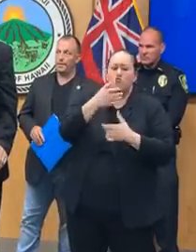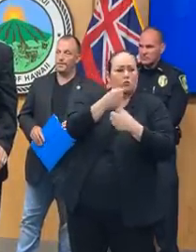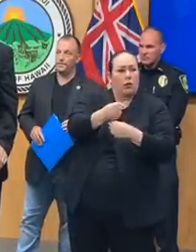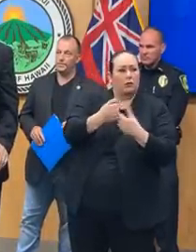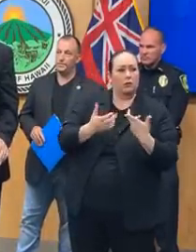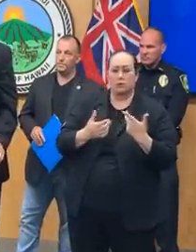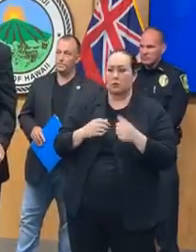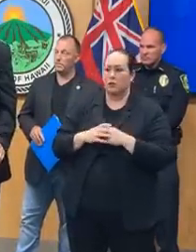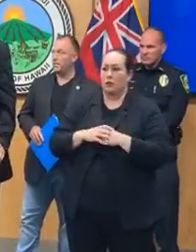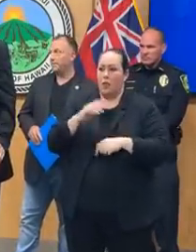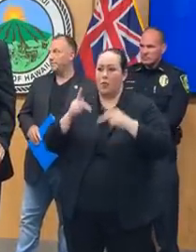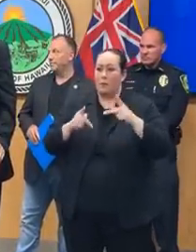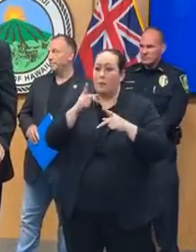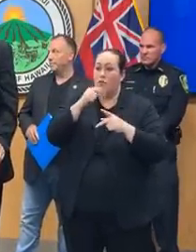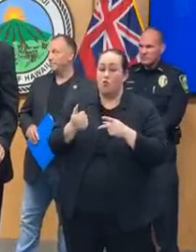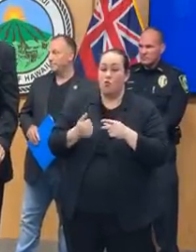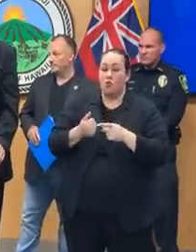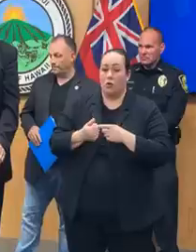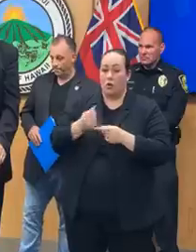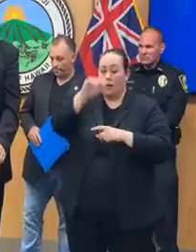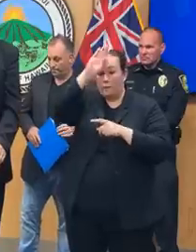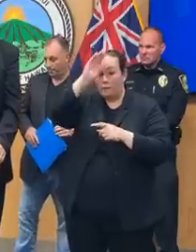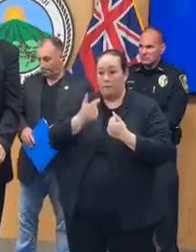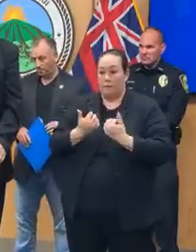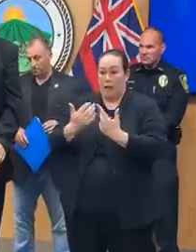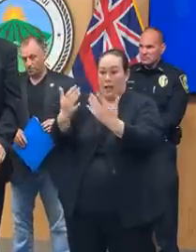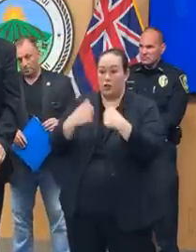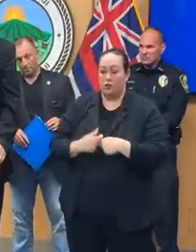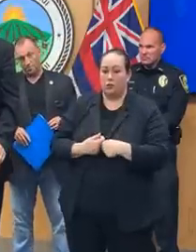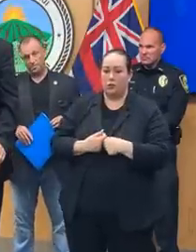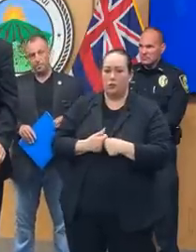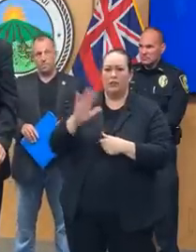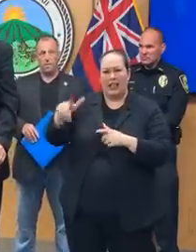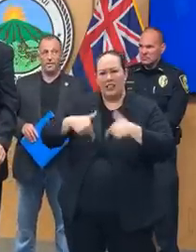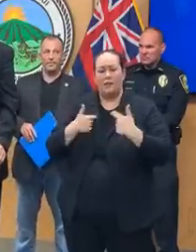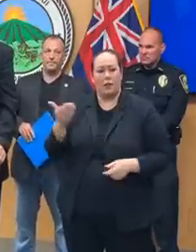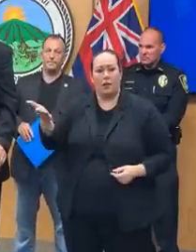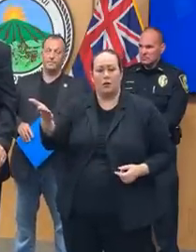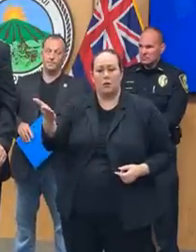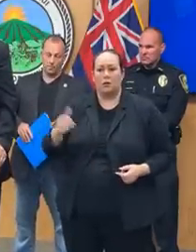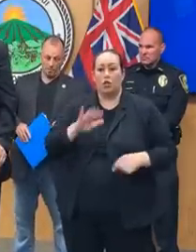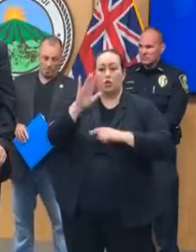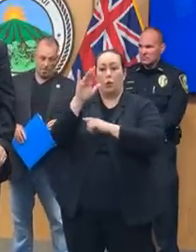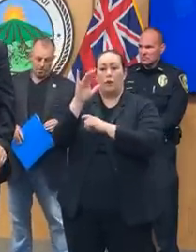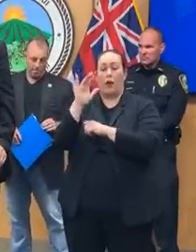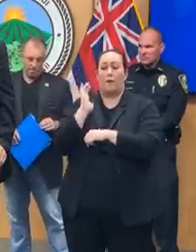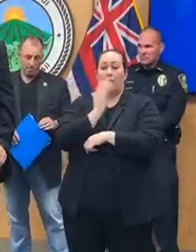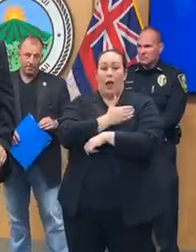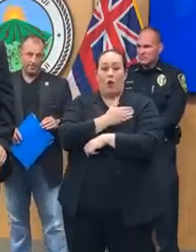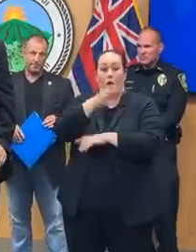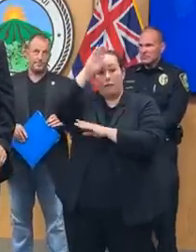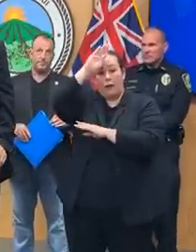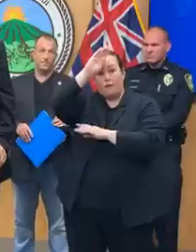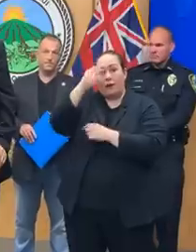The people that were trying to put out these fires lived in those homes. 25 of our firefighters lost their